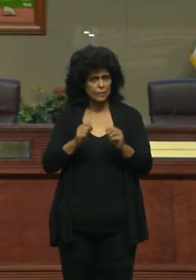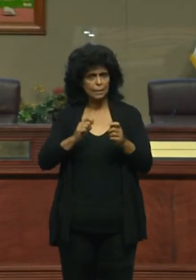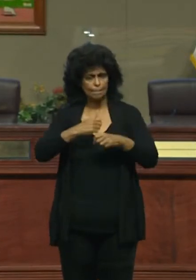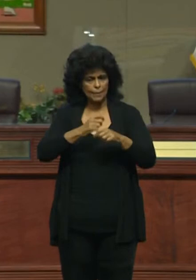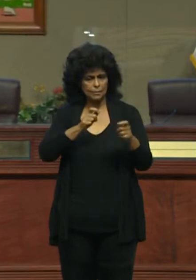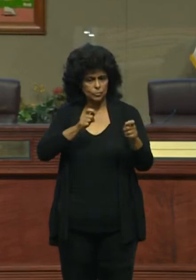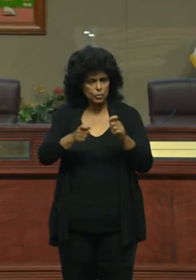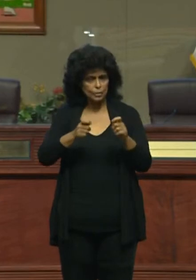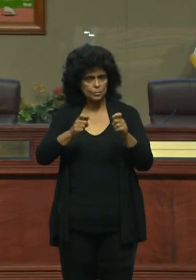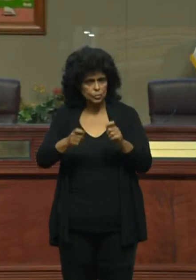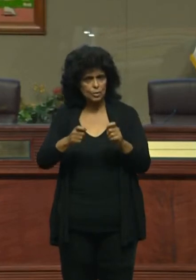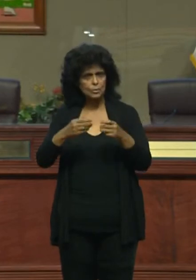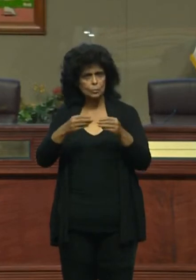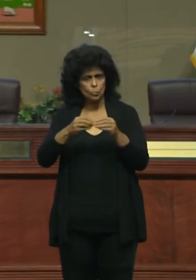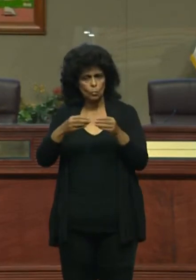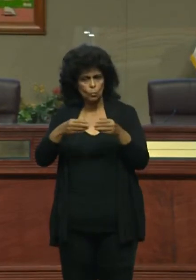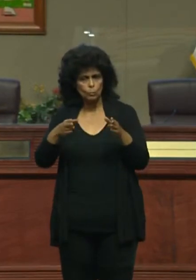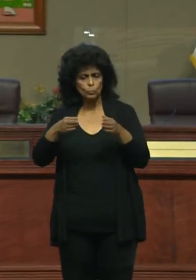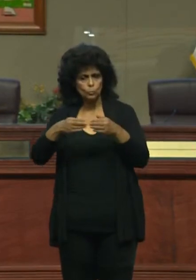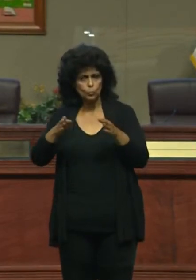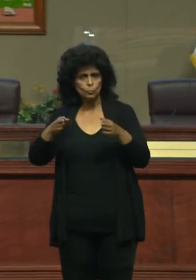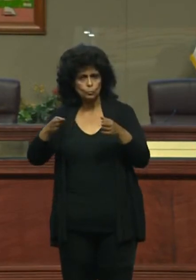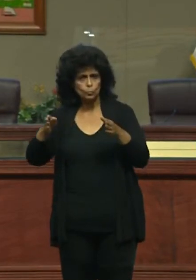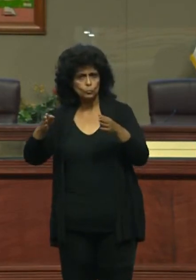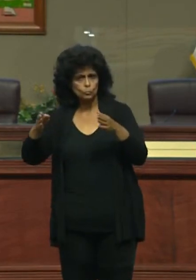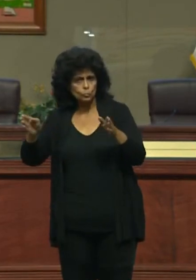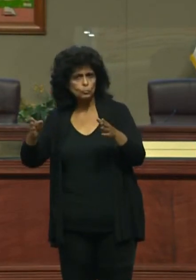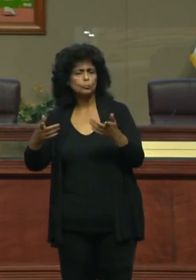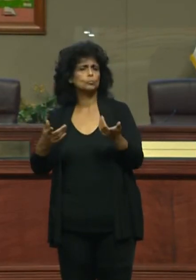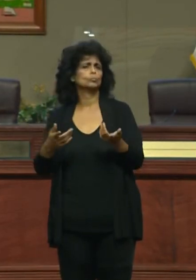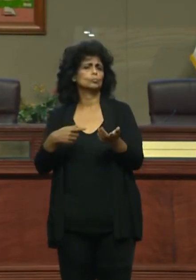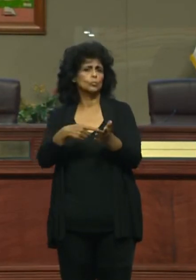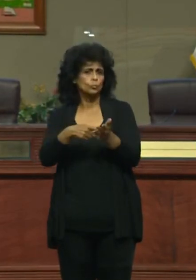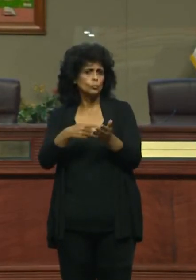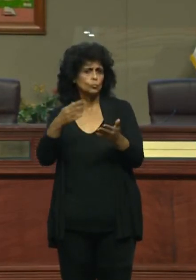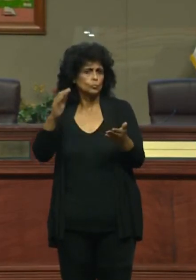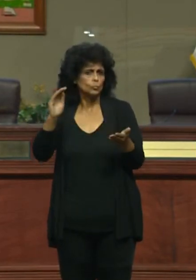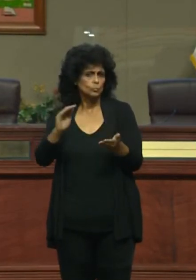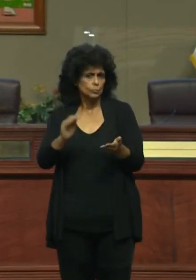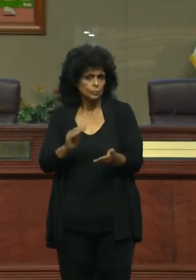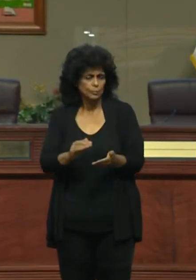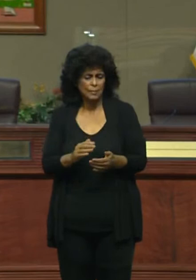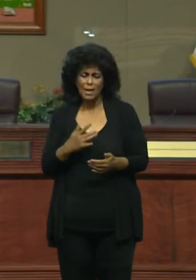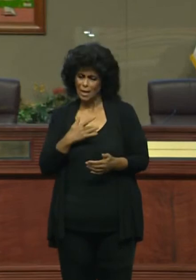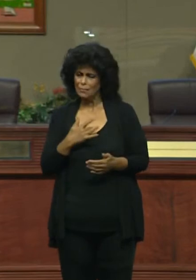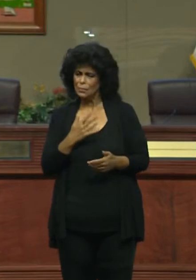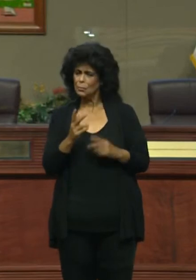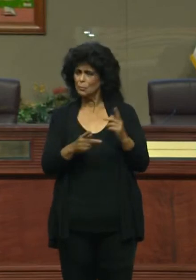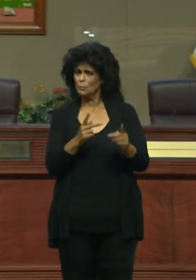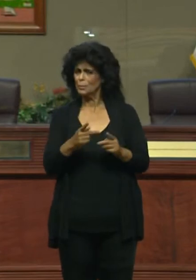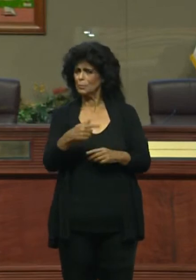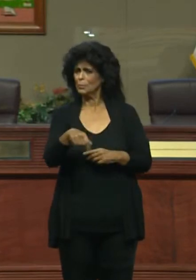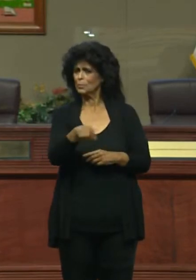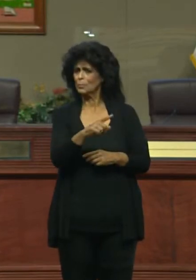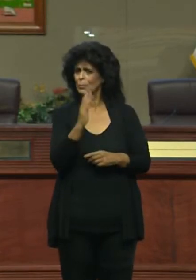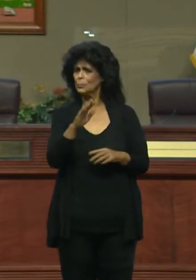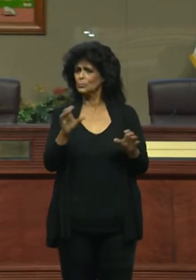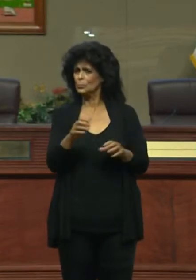So I'm confident that the community is going to do the right thing. People are still afraid